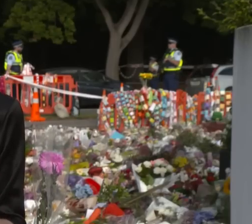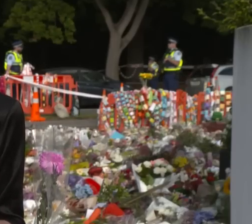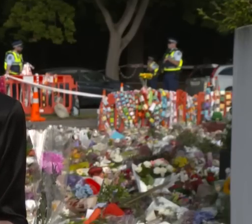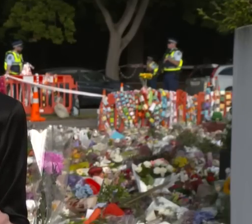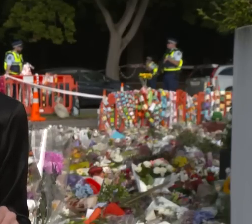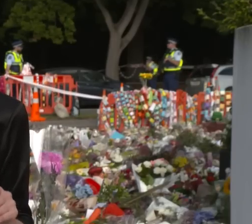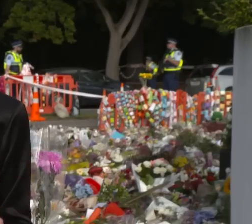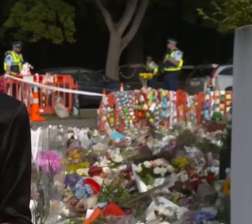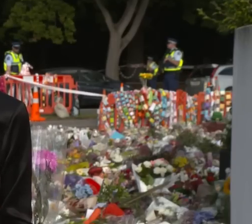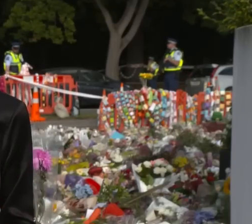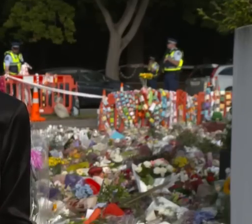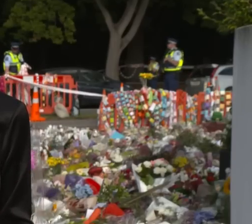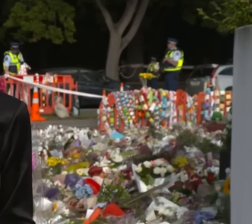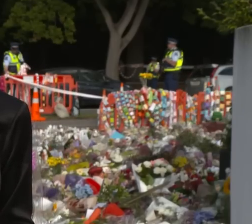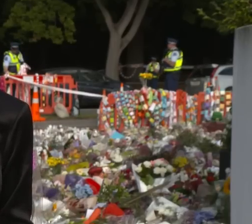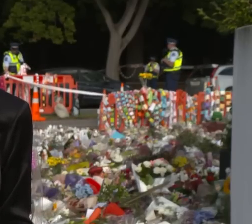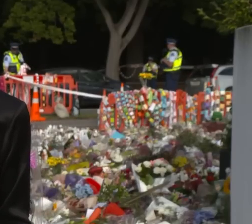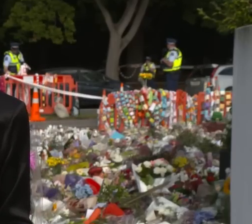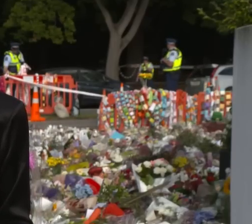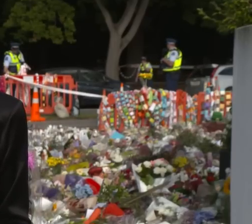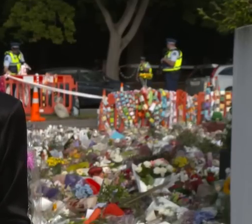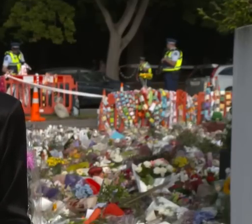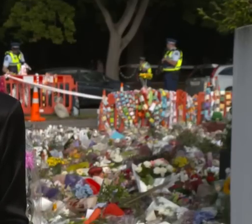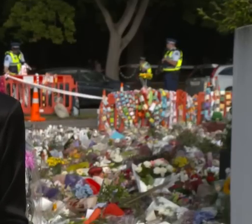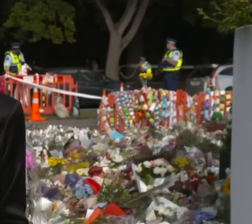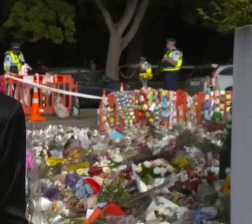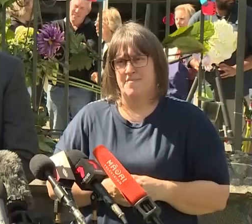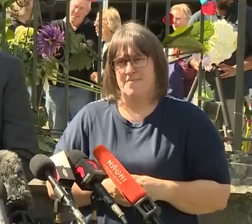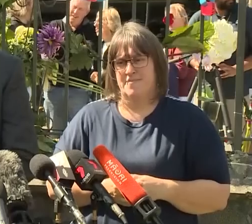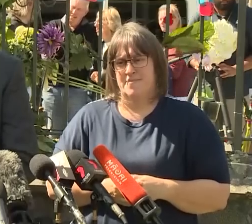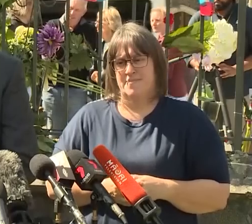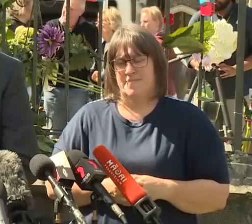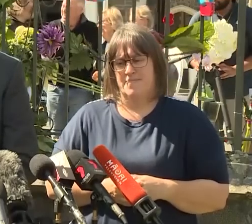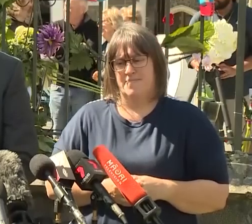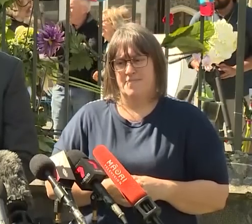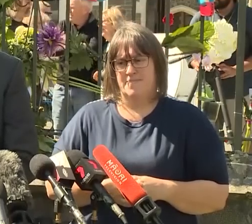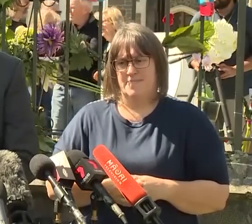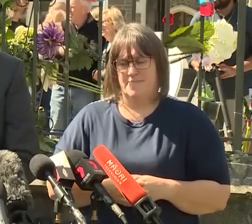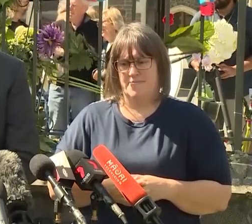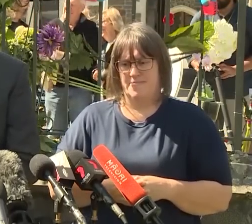critical condition, in intensive care 4 days after the attacks. There are two